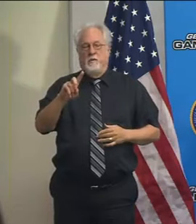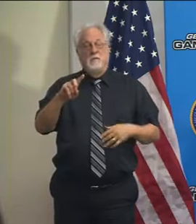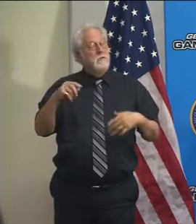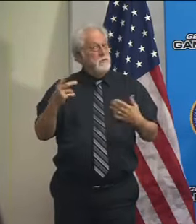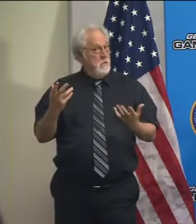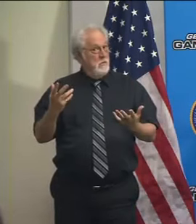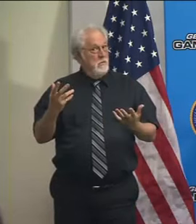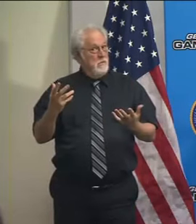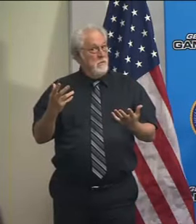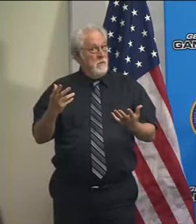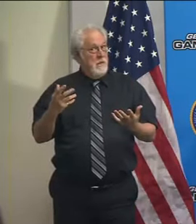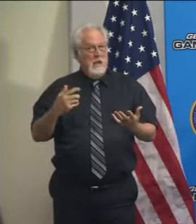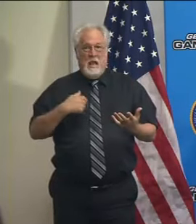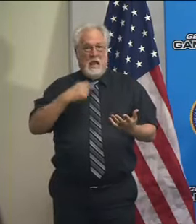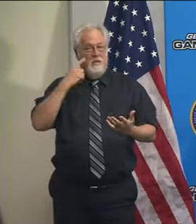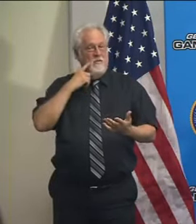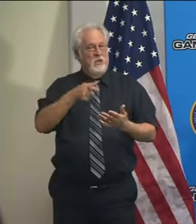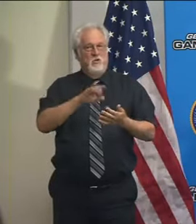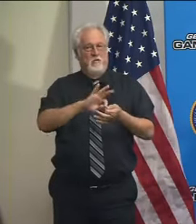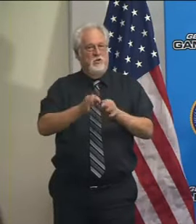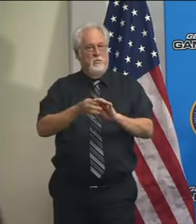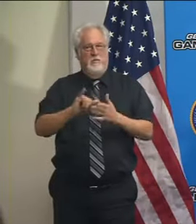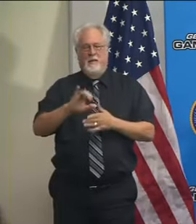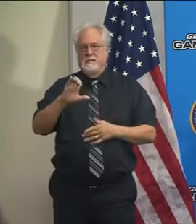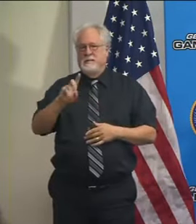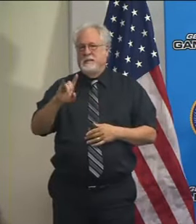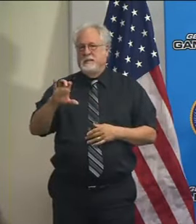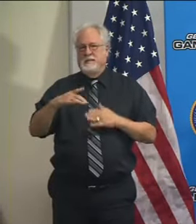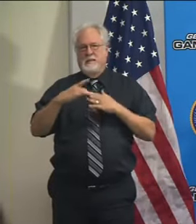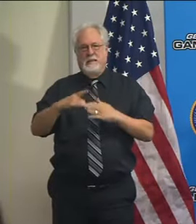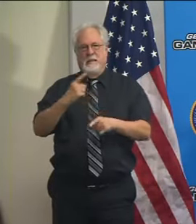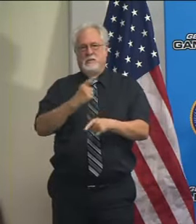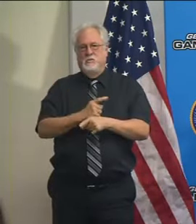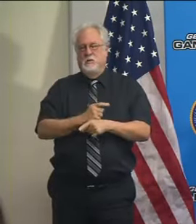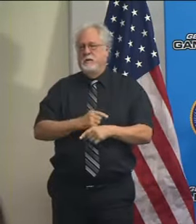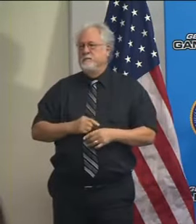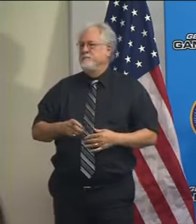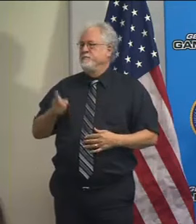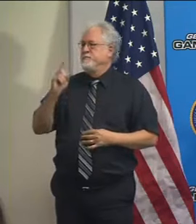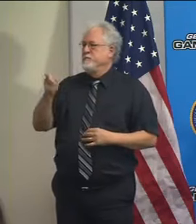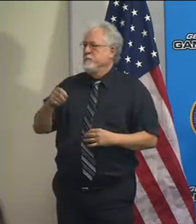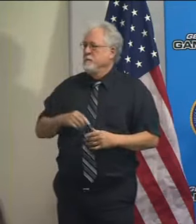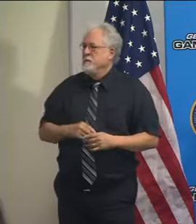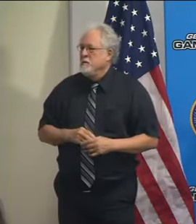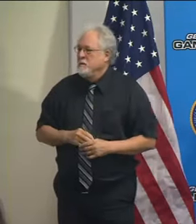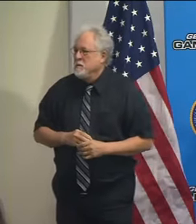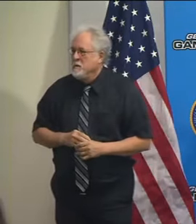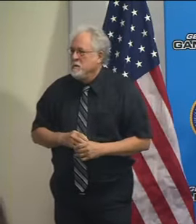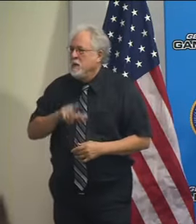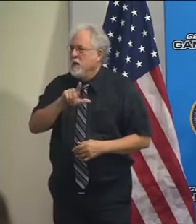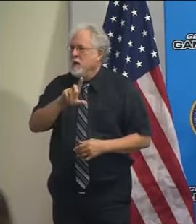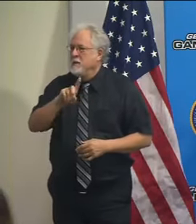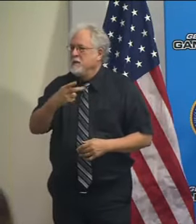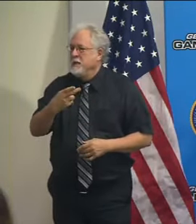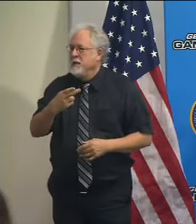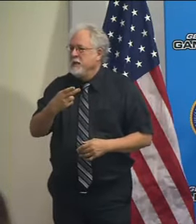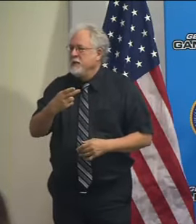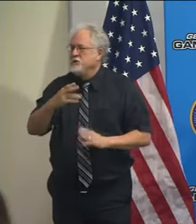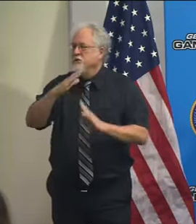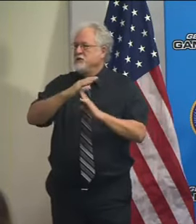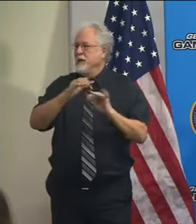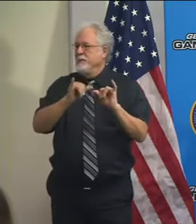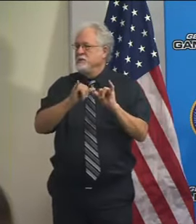So I don't think you've interpreted the CDC guidance correctly. Yes, sir. Governor, LBH's top engineer tells